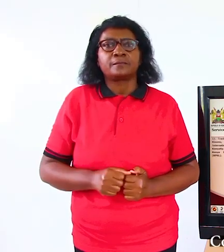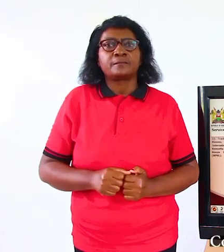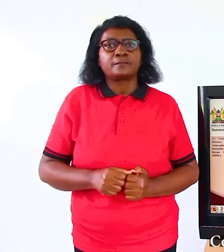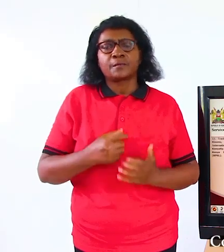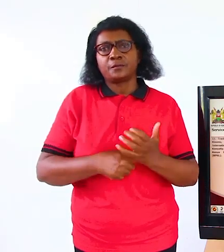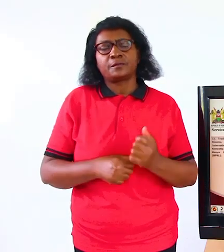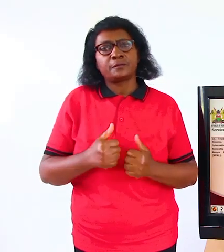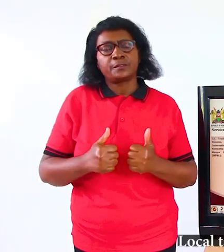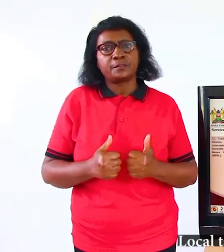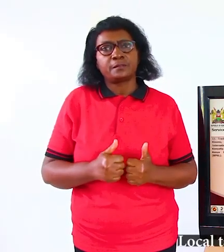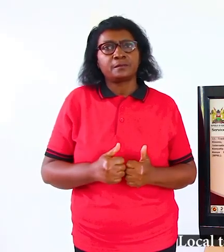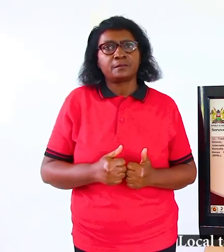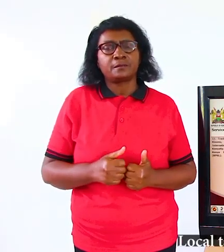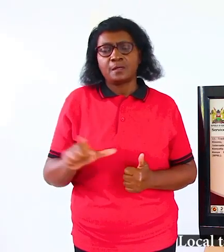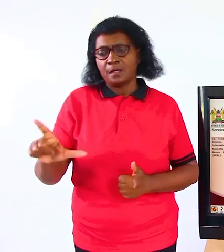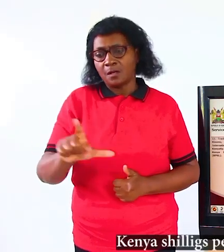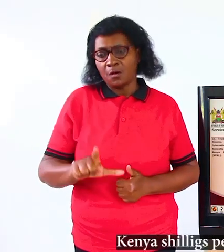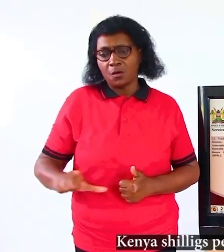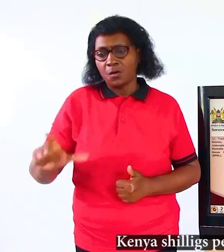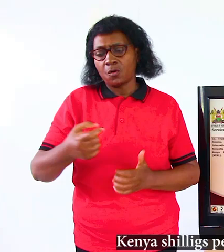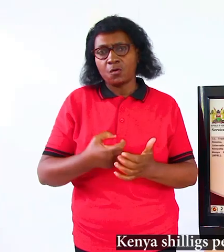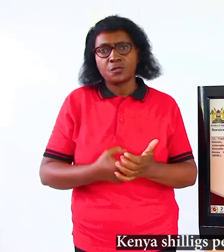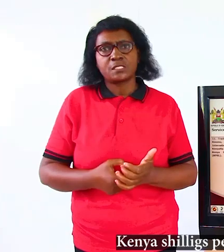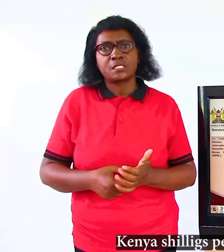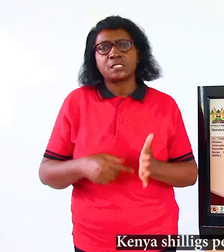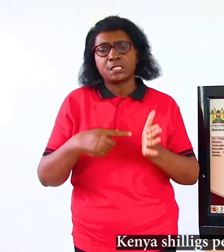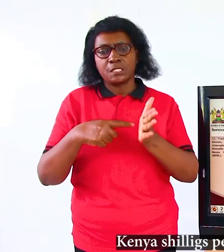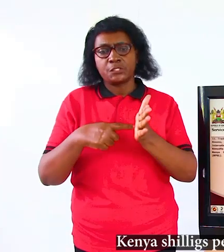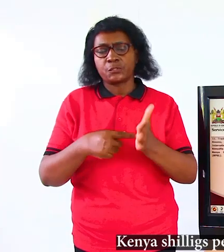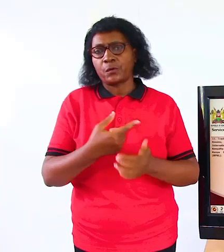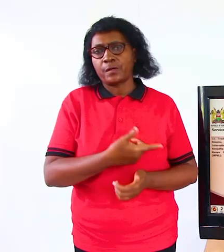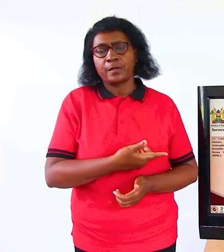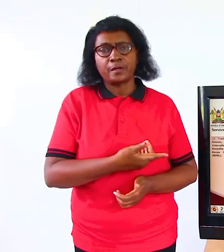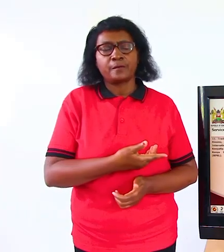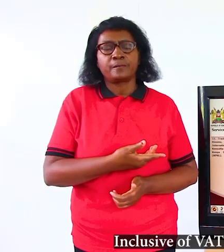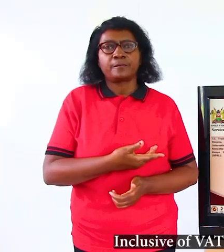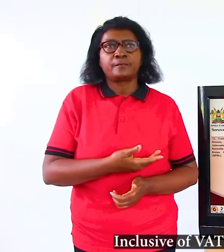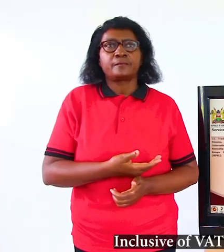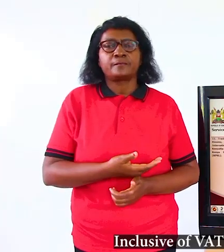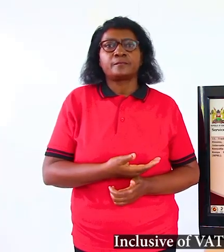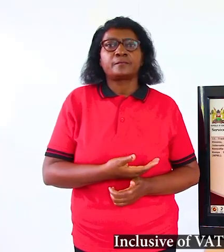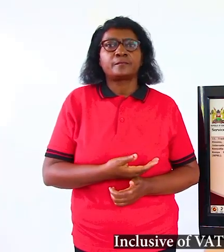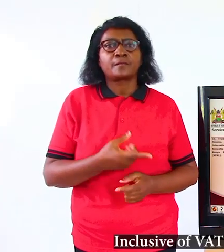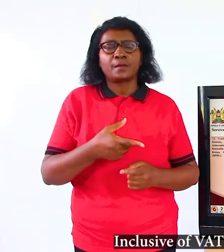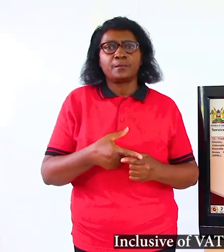Costs: local tariff Kenya shillings per cubic meters inclusive of